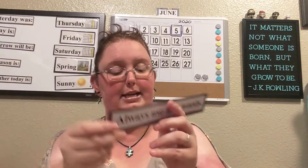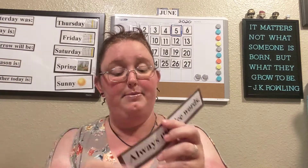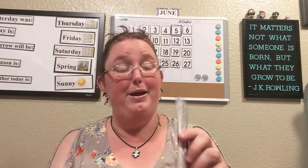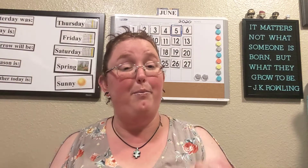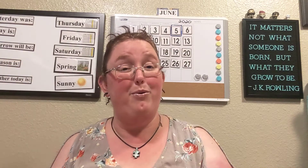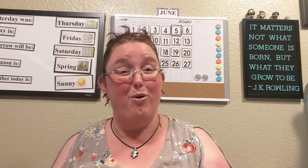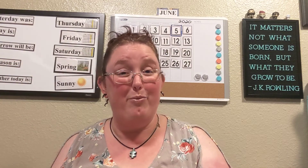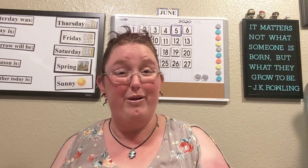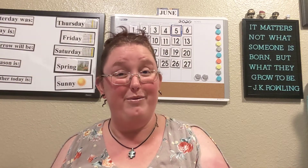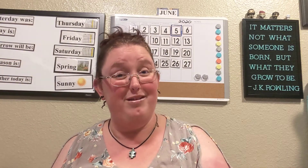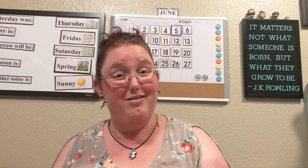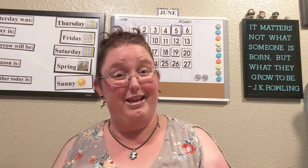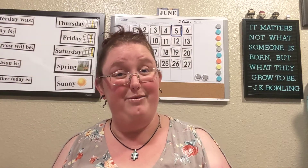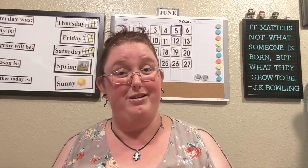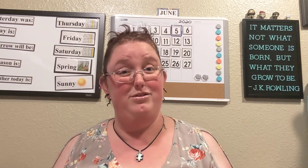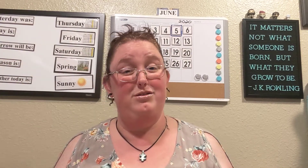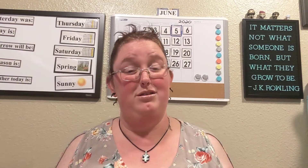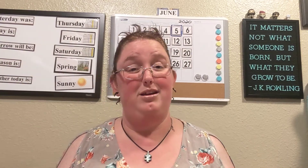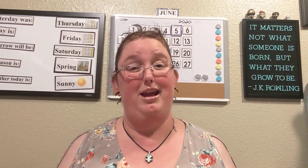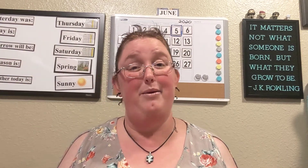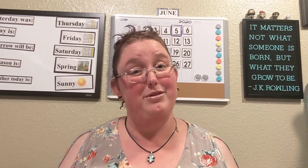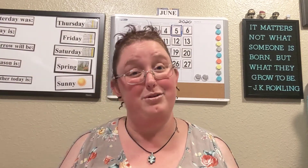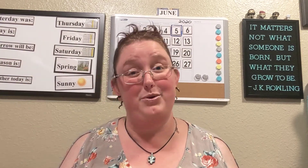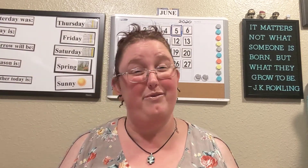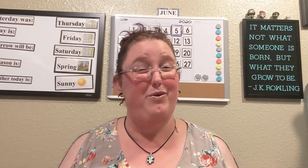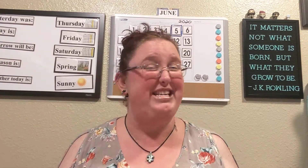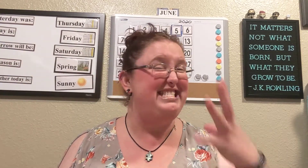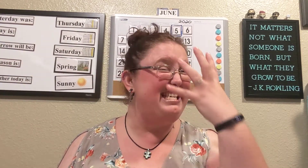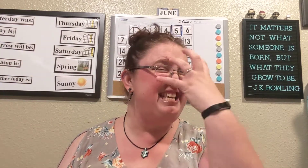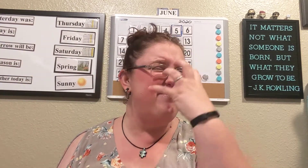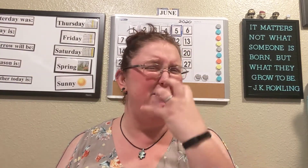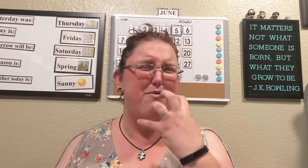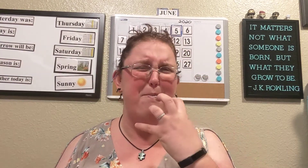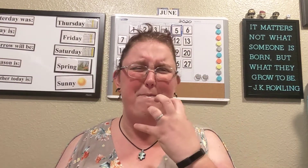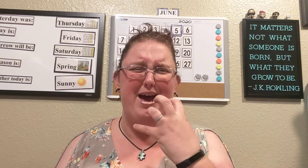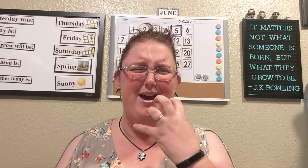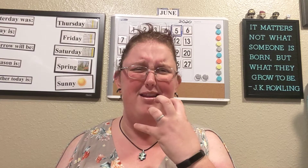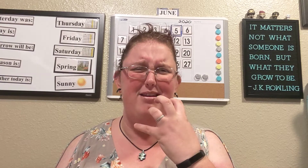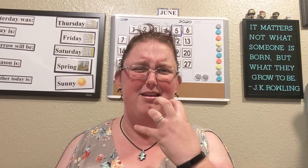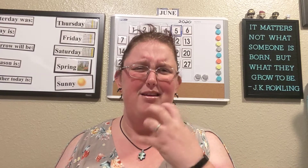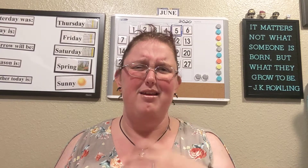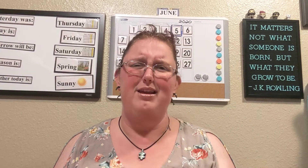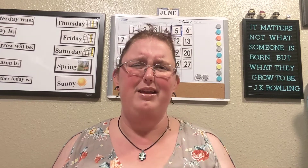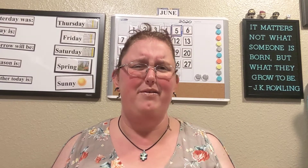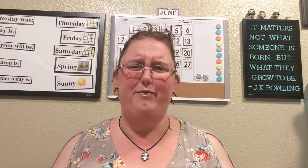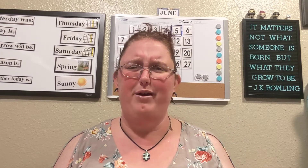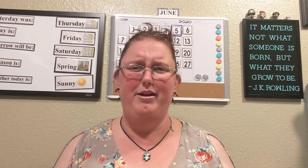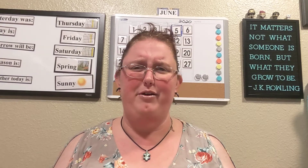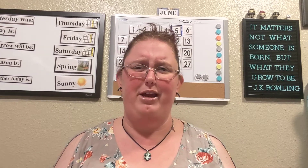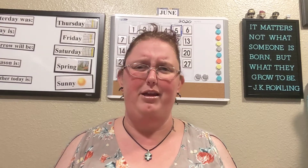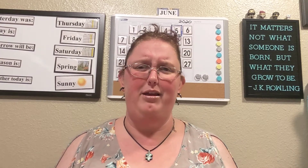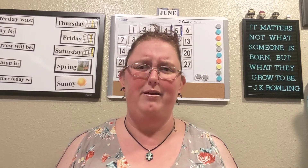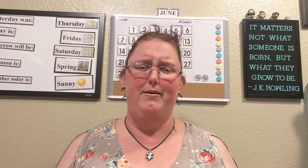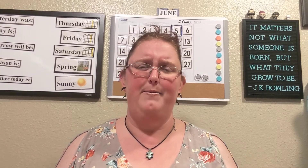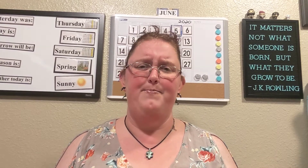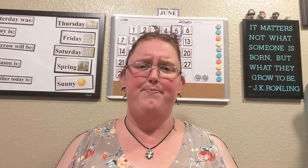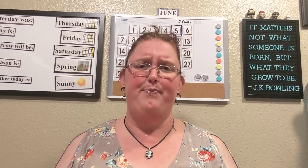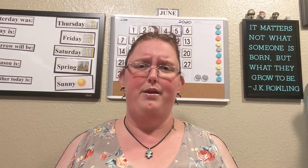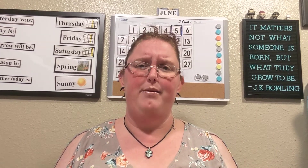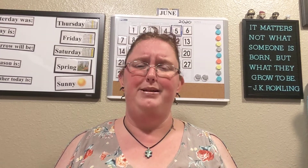to be appropriate with our language and with our tone of voice, even if we're mad, even if we're angry. Because